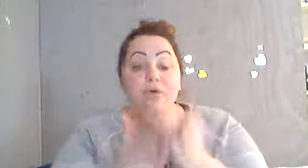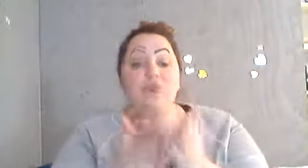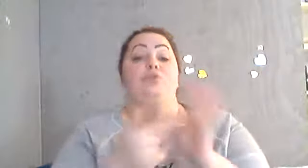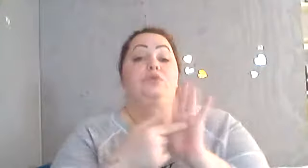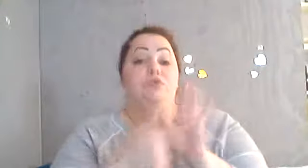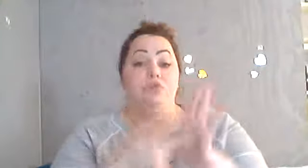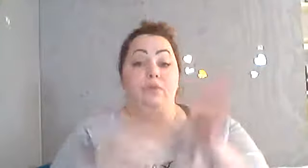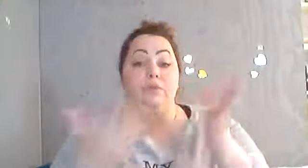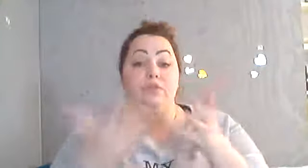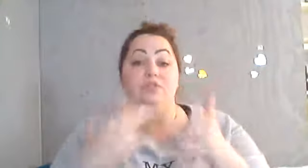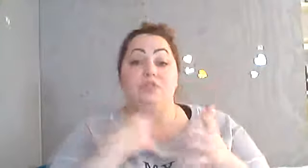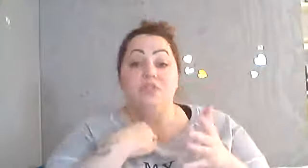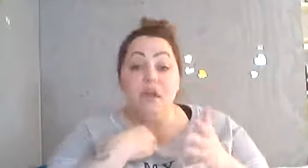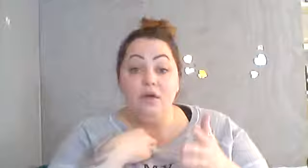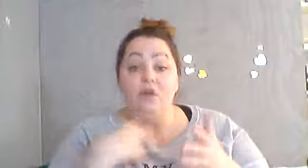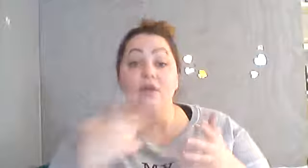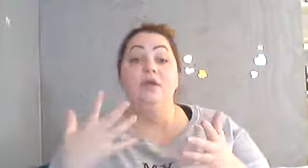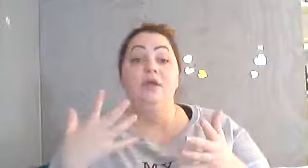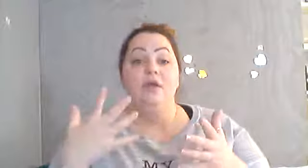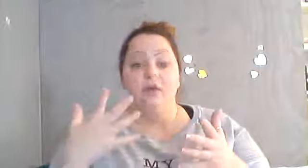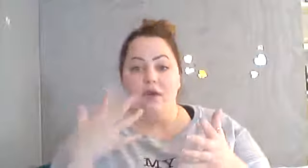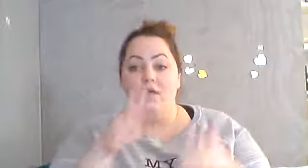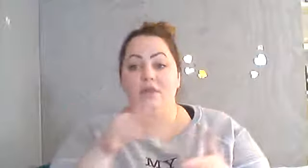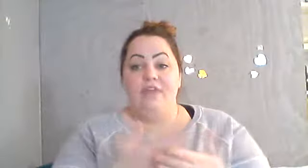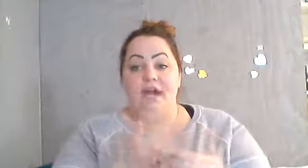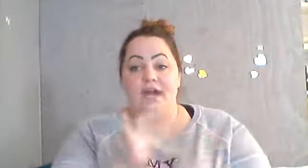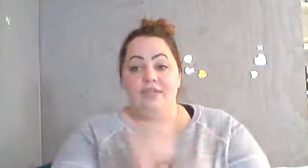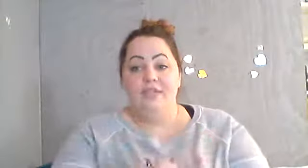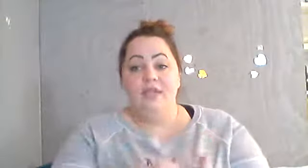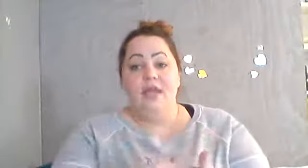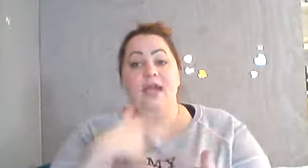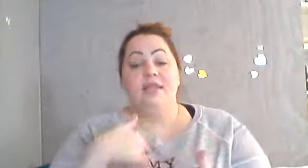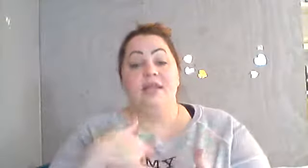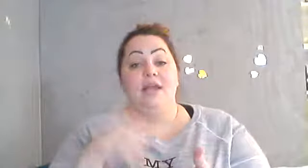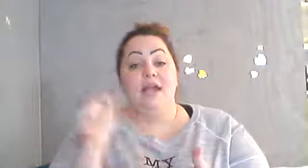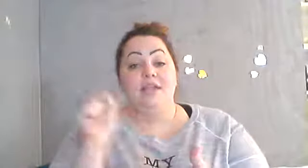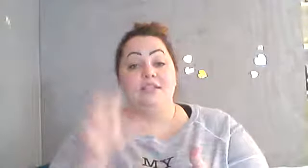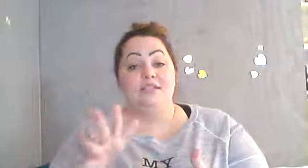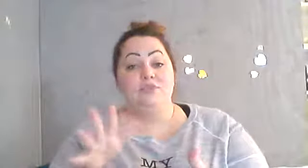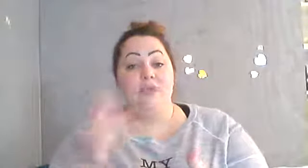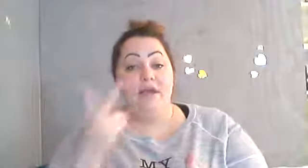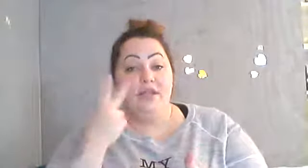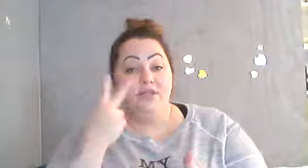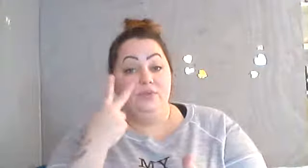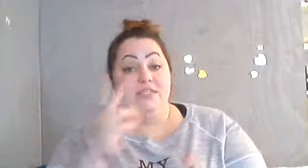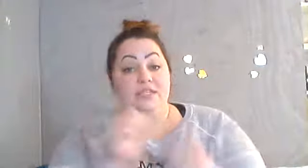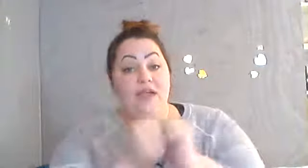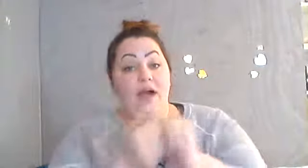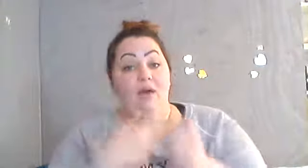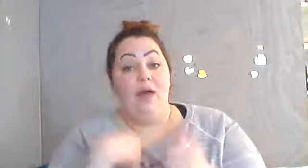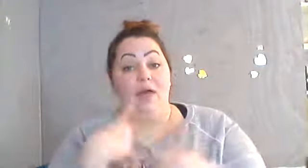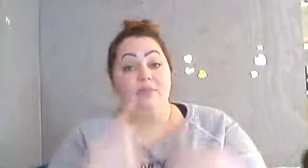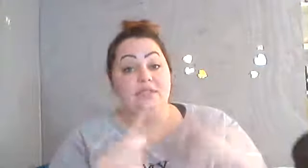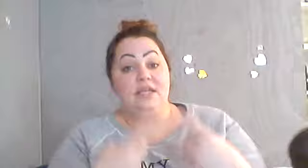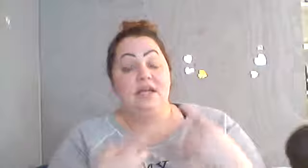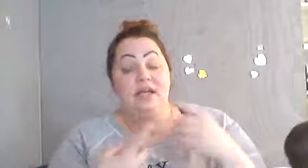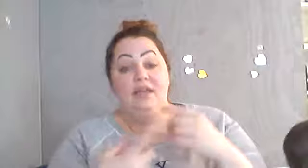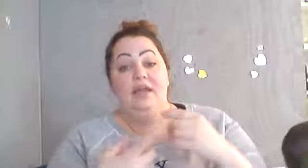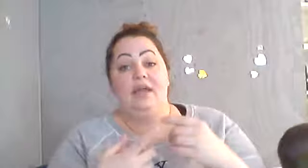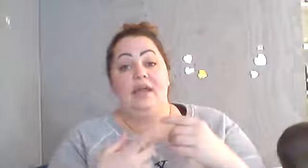book. You can show me what you're stuck on, all of that. And then I can send you back and you can see how I would sign and